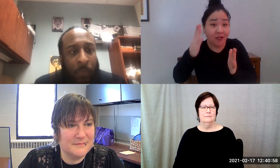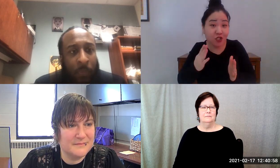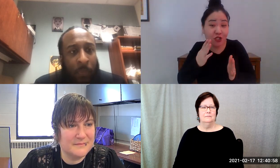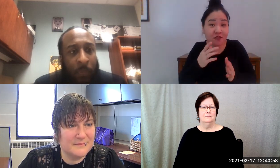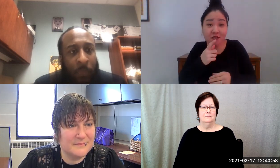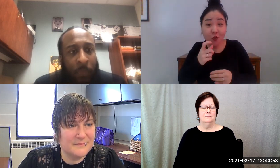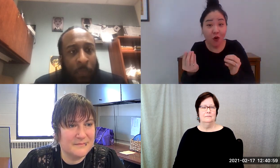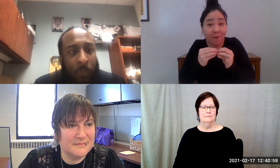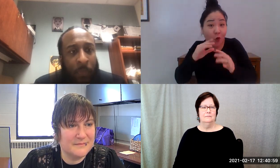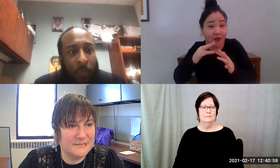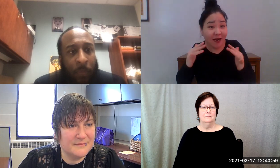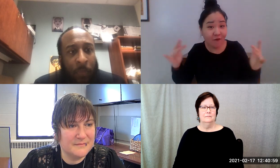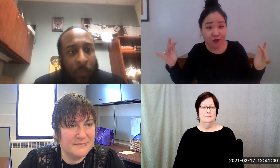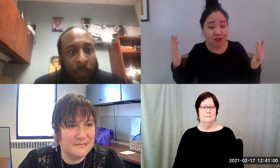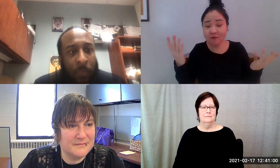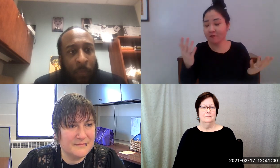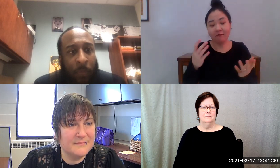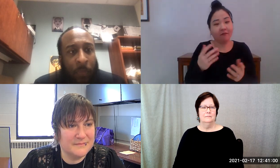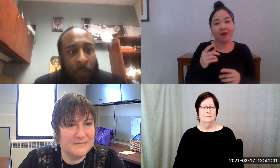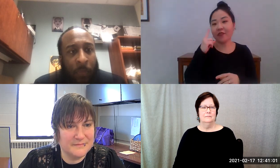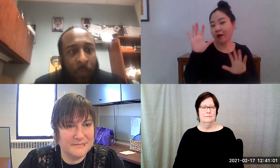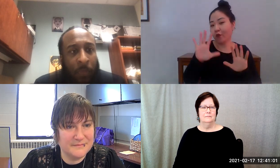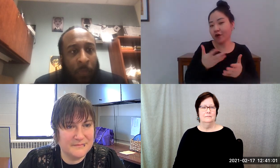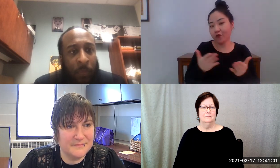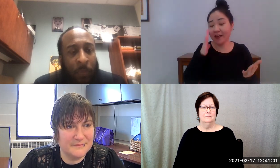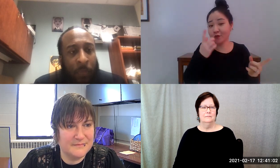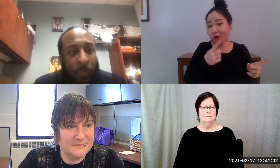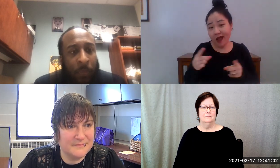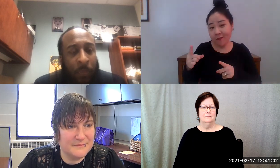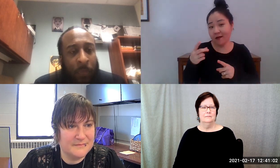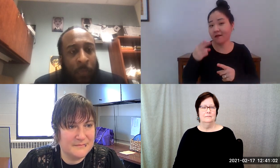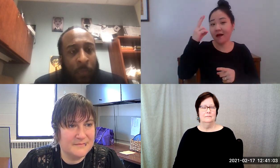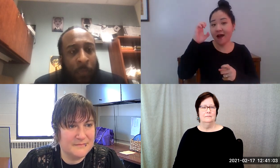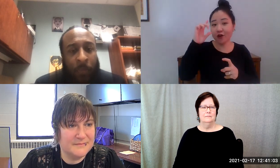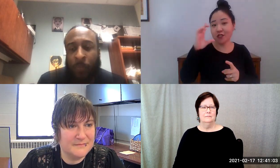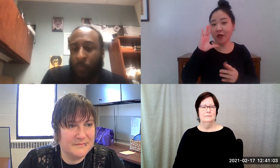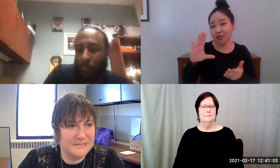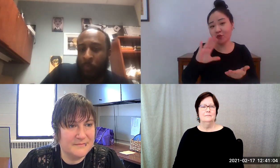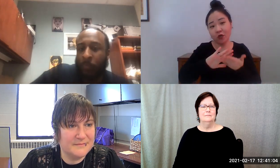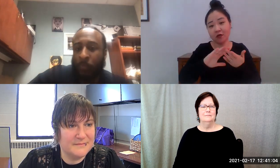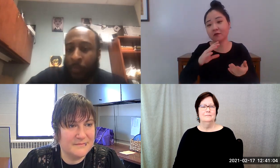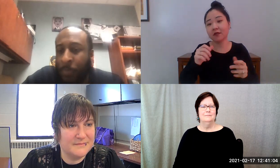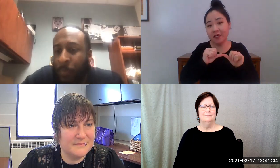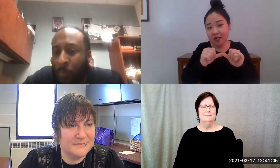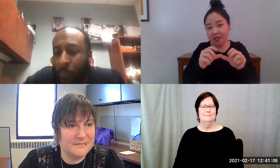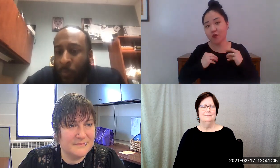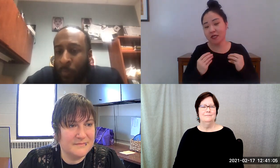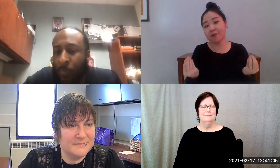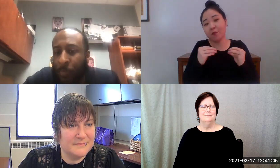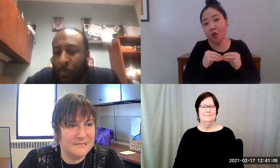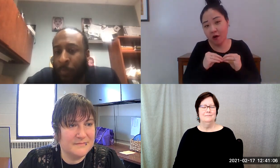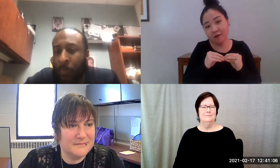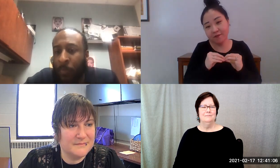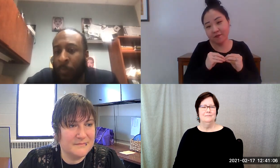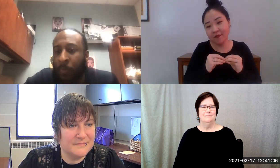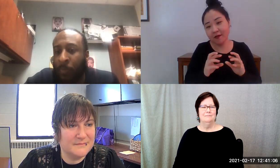more politicians who are more diverse, I think wonderful things will happen. Higher education will continue to